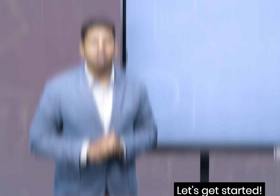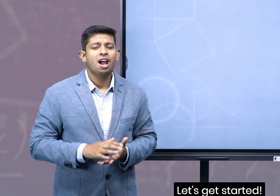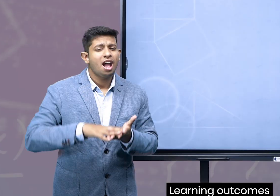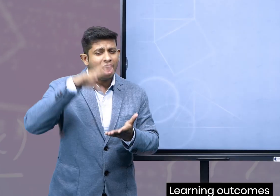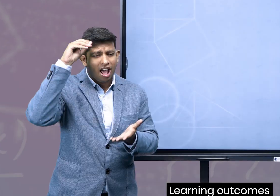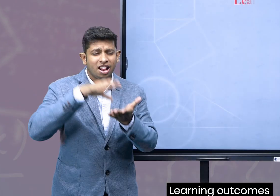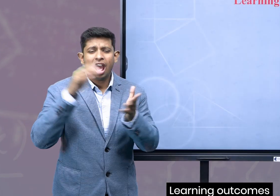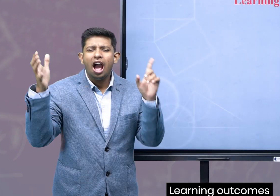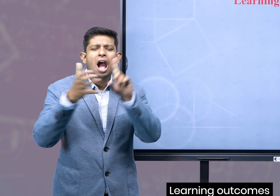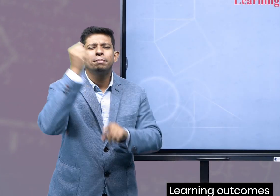Learning outcomes.